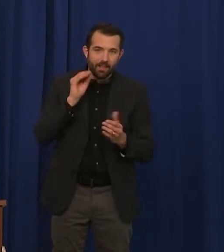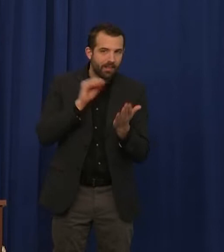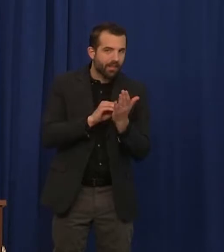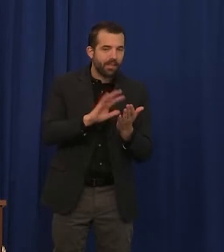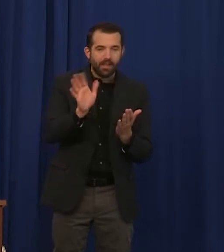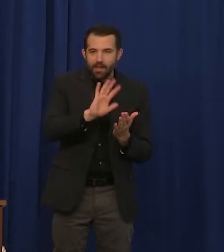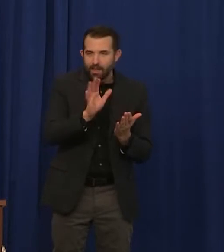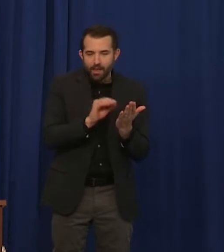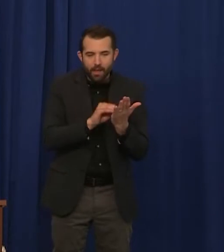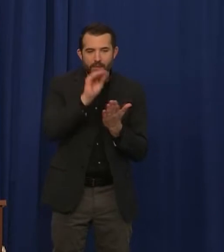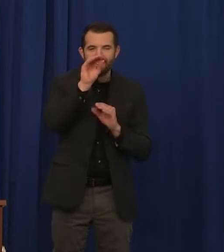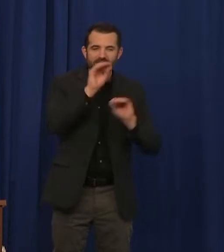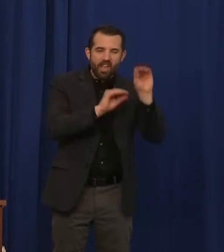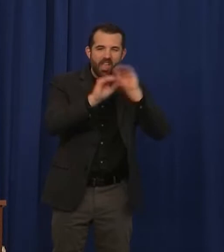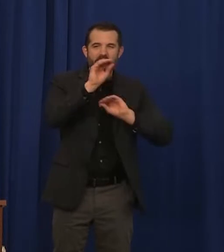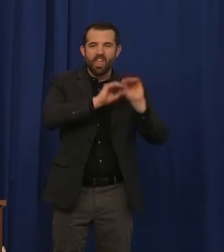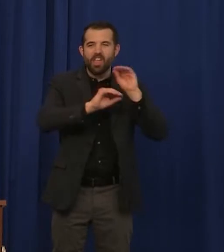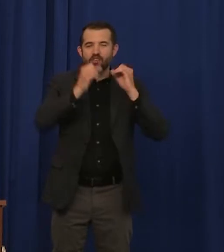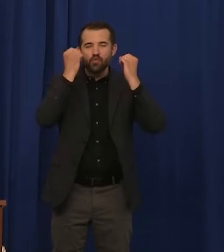sort of